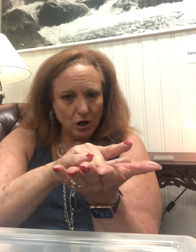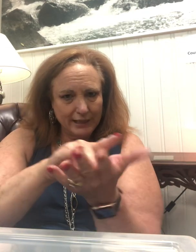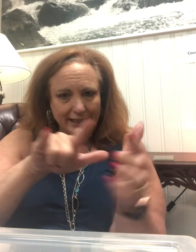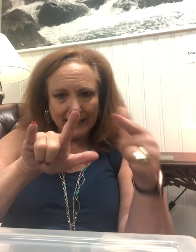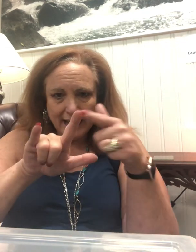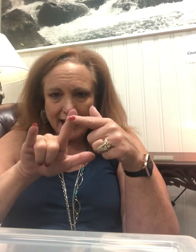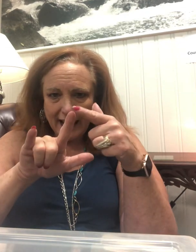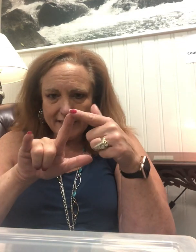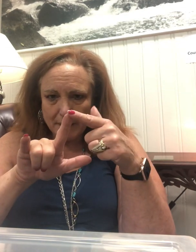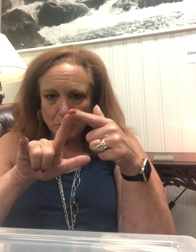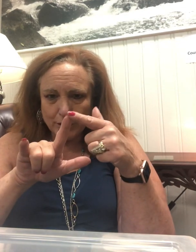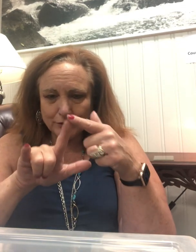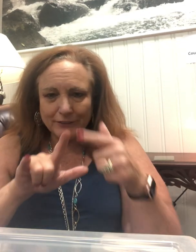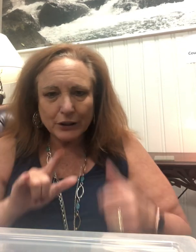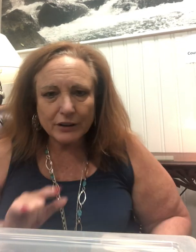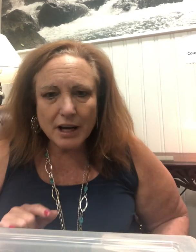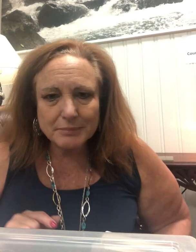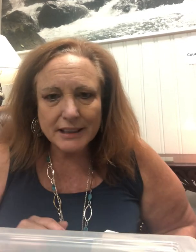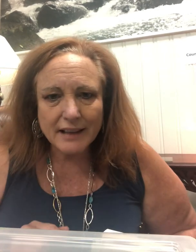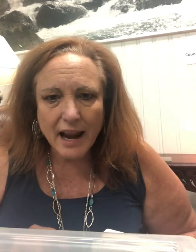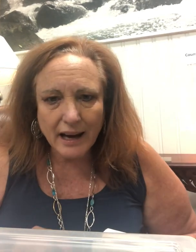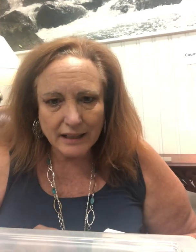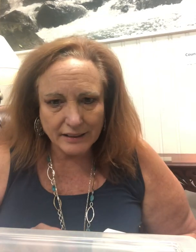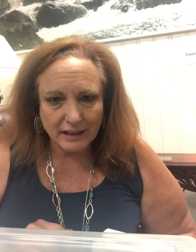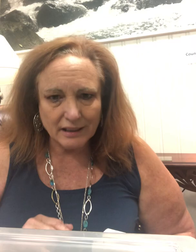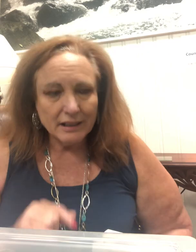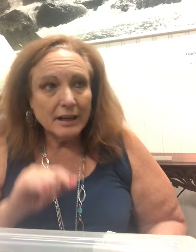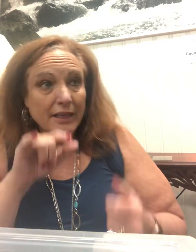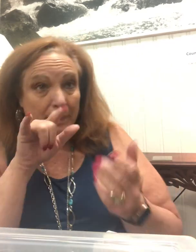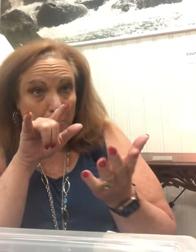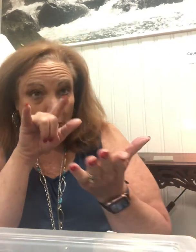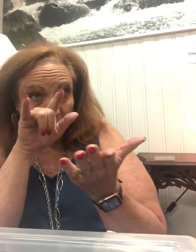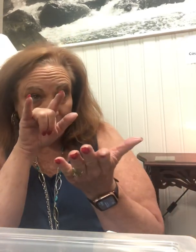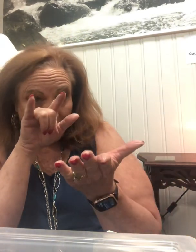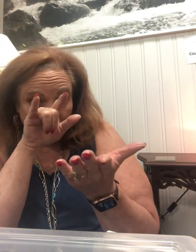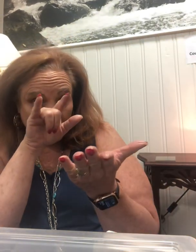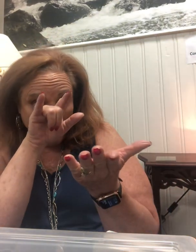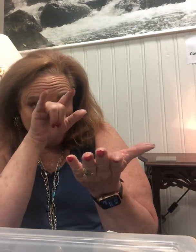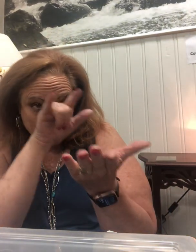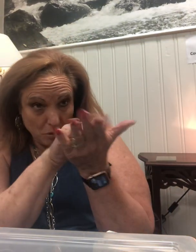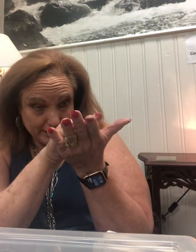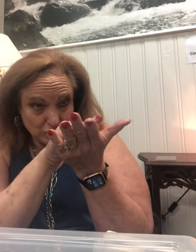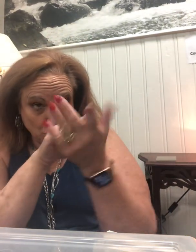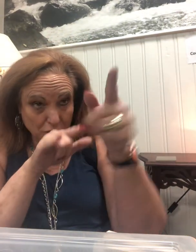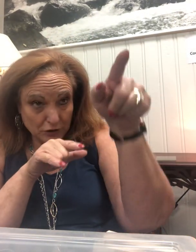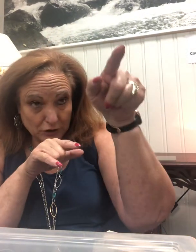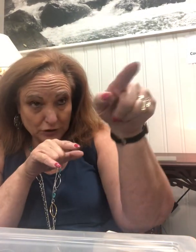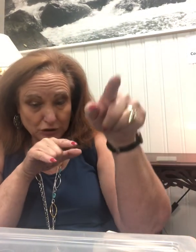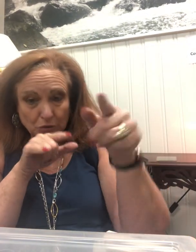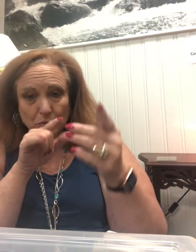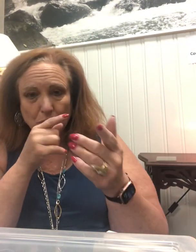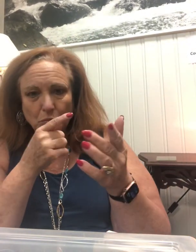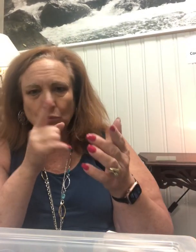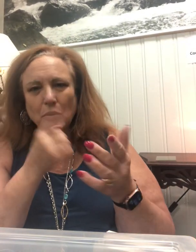it. And that pointer finger comes in handy. The pointer finger points over to what